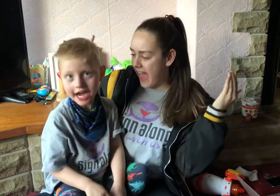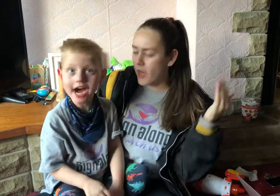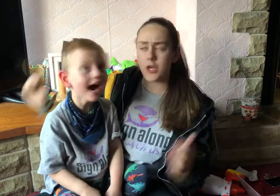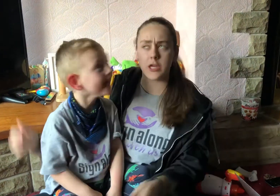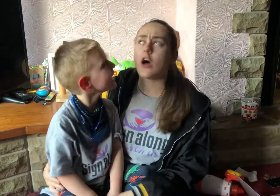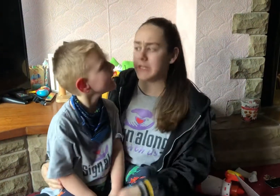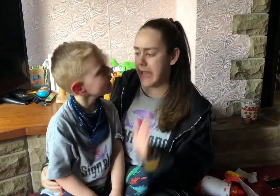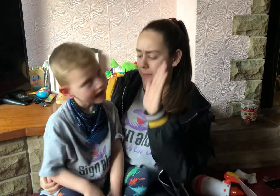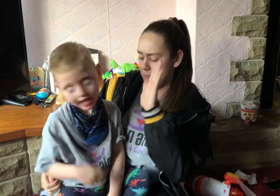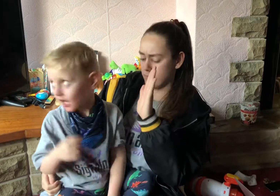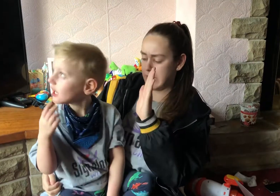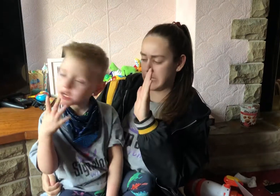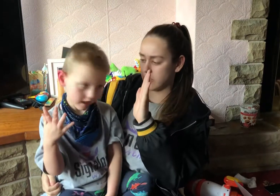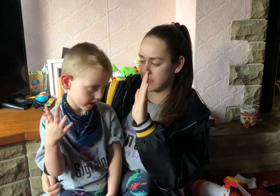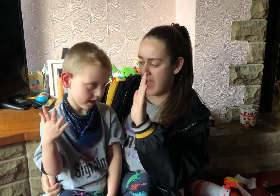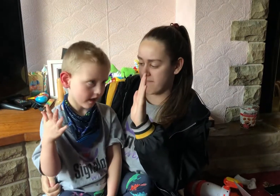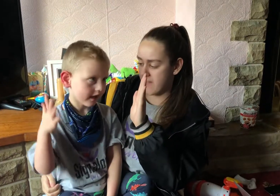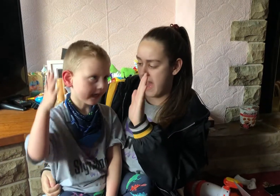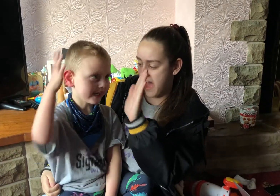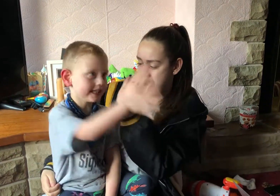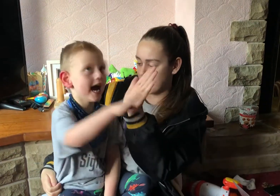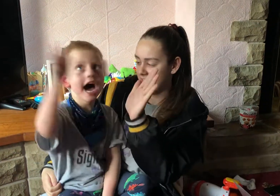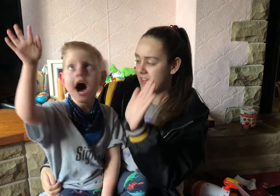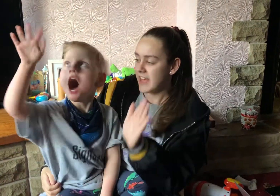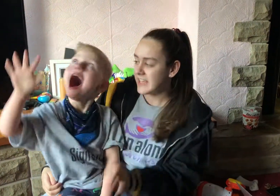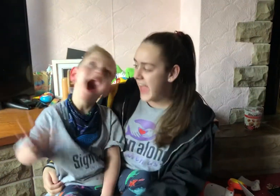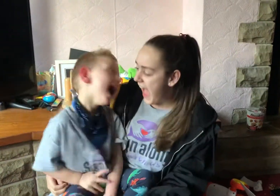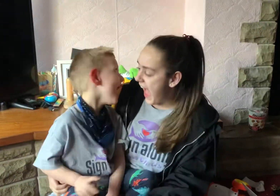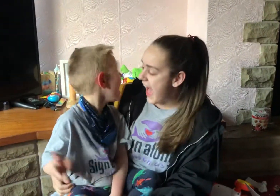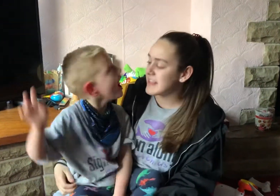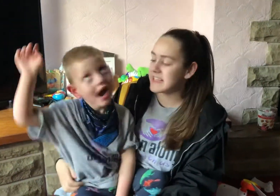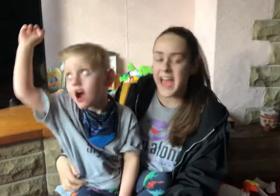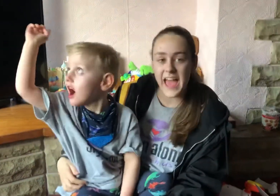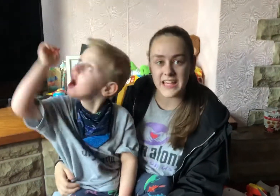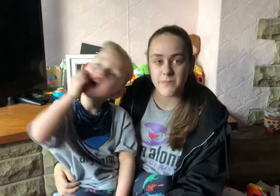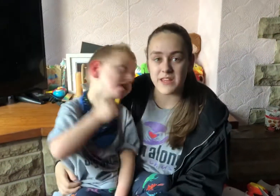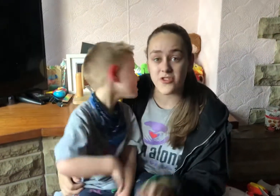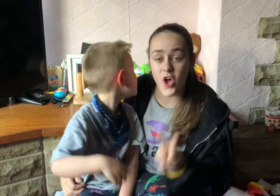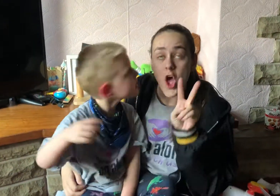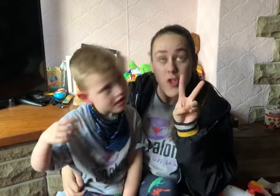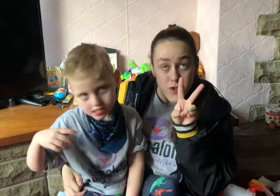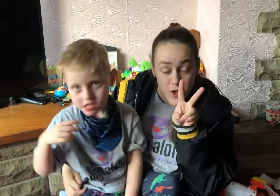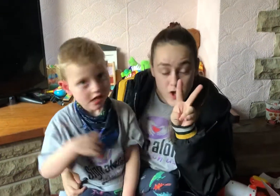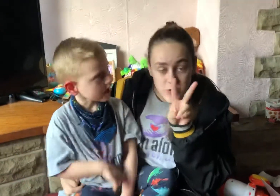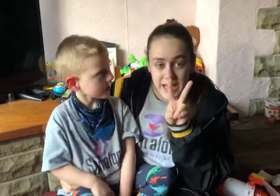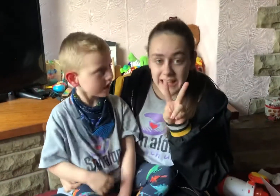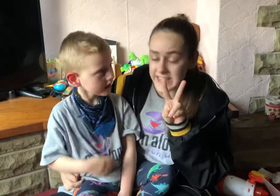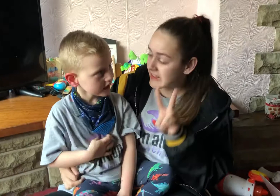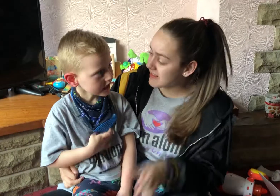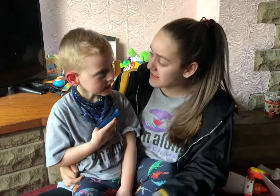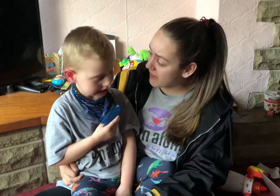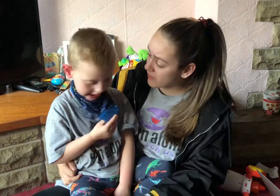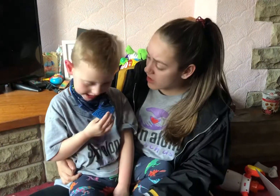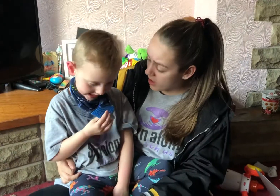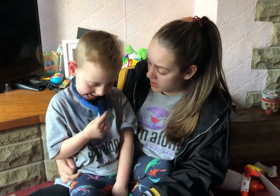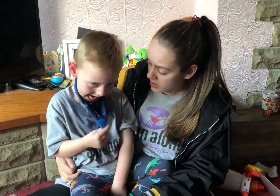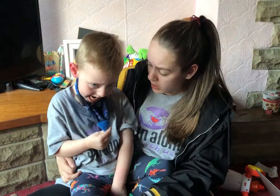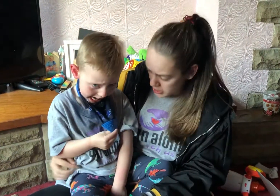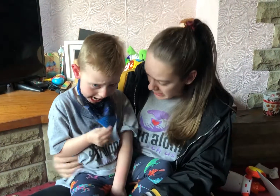Yay. Oh, you got the day bit really good. High five. Yeah. Yeah, and today has been to 2 dance classes, haven't you? Yeah! Because we